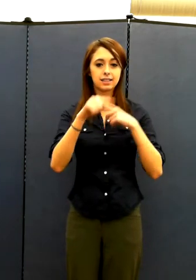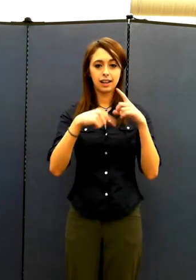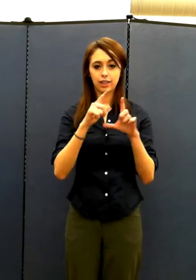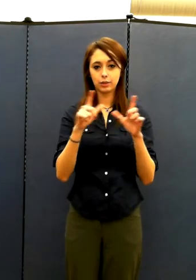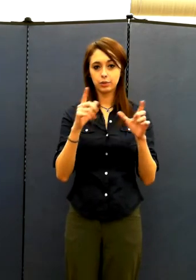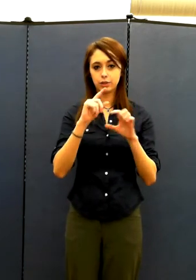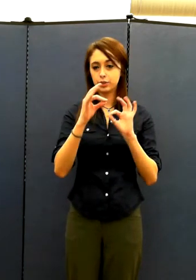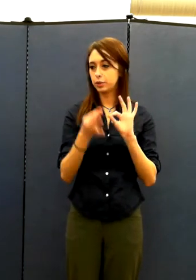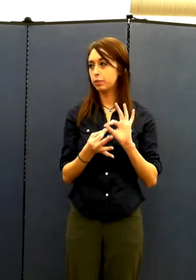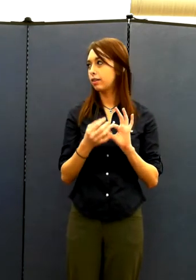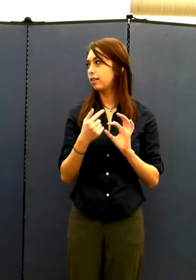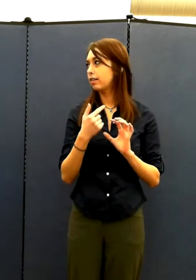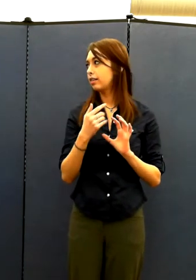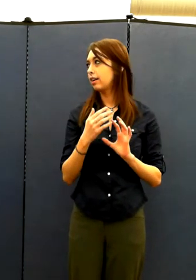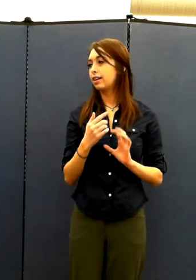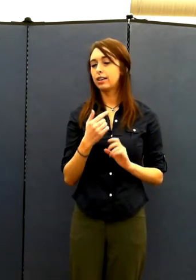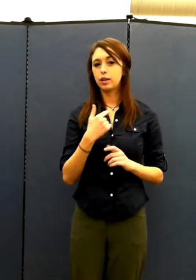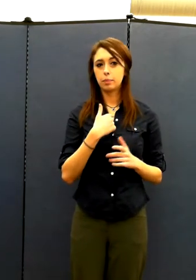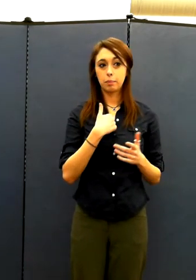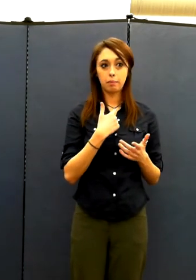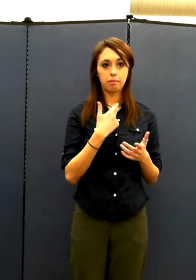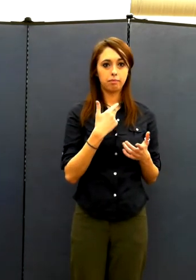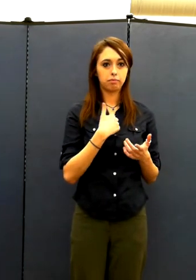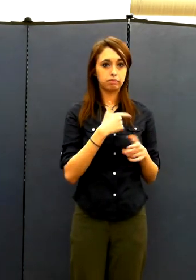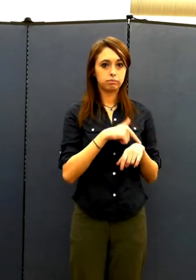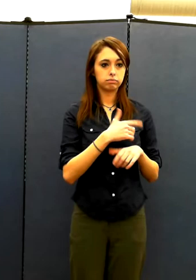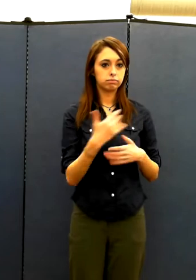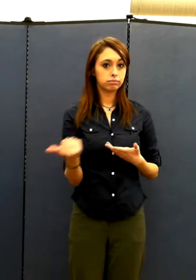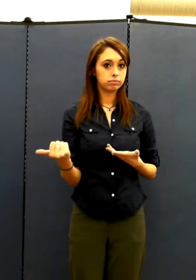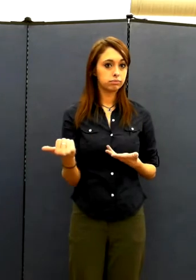I'm over time. Am I over time? All right. Anyone have any questions?